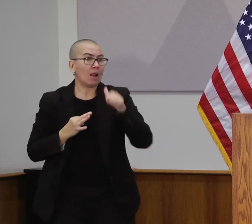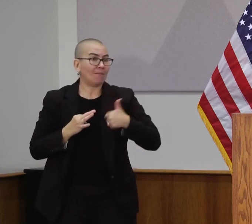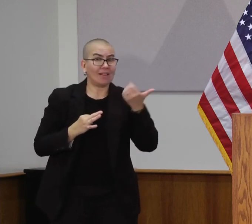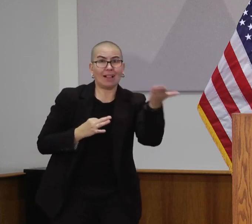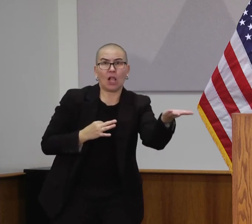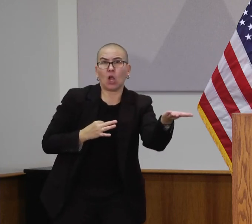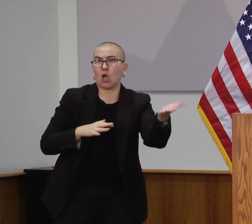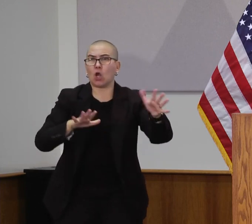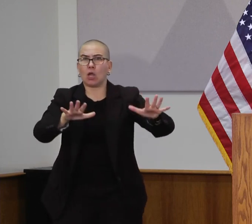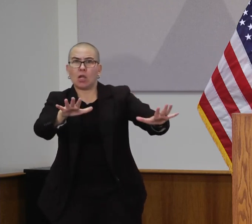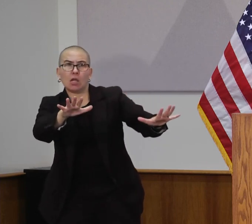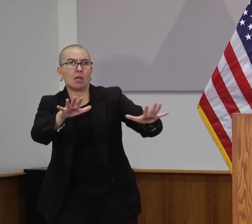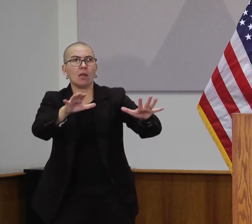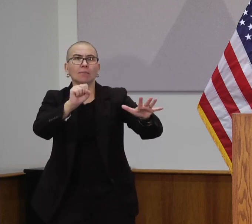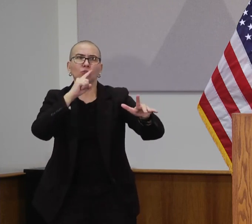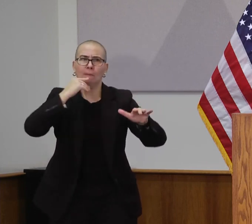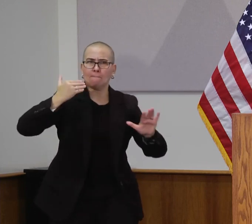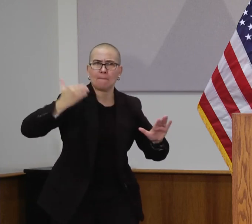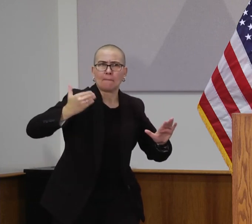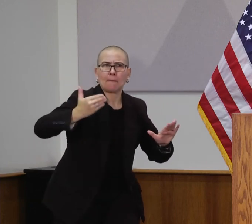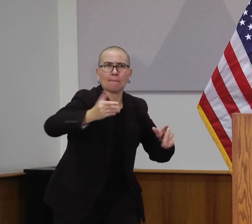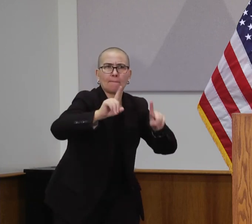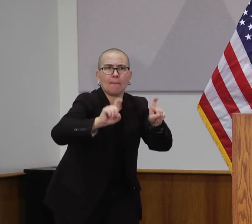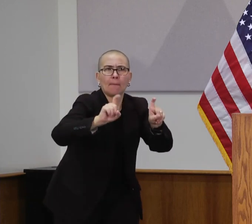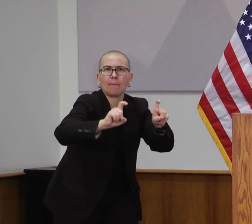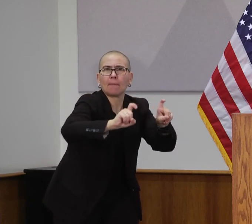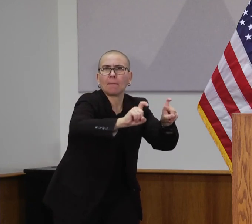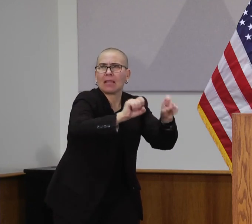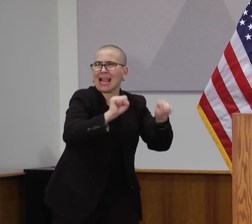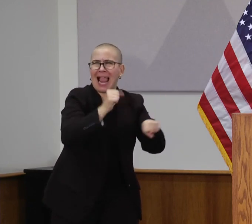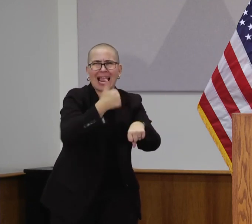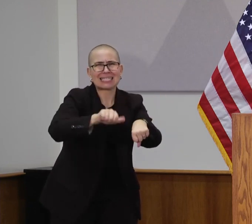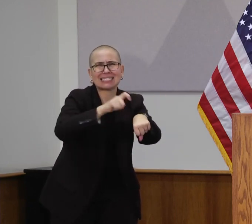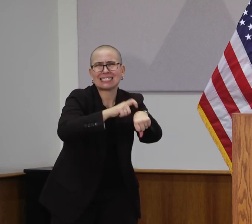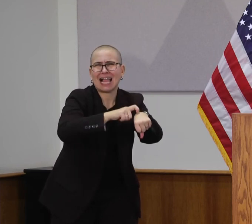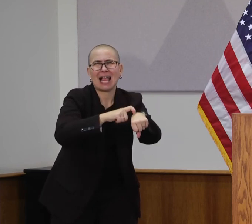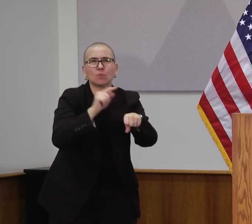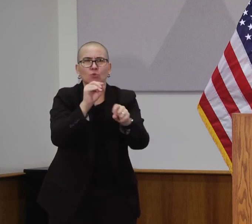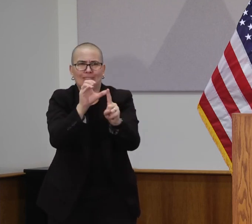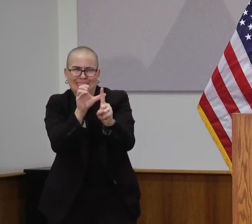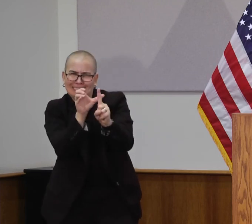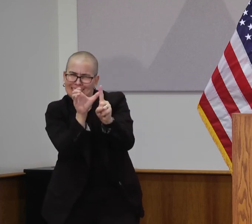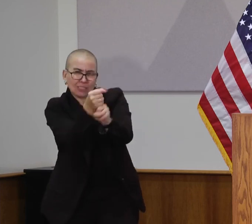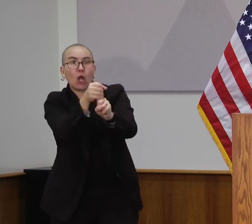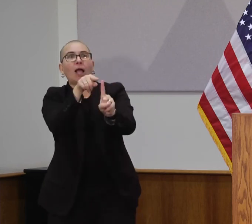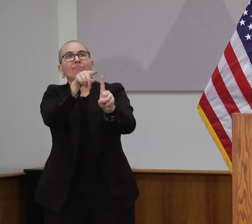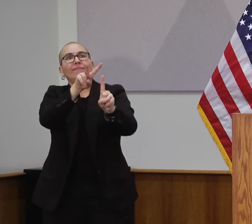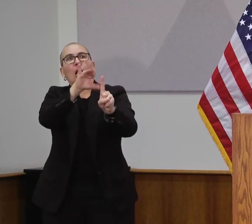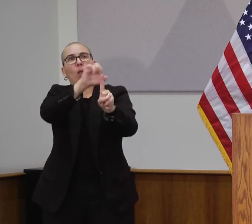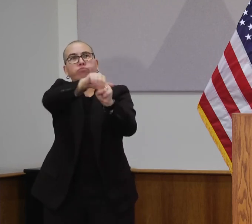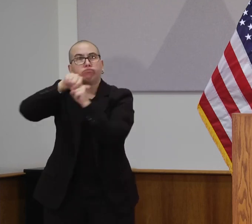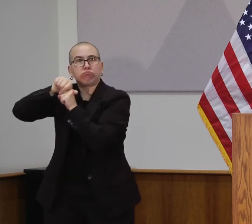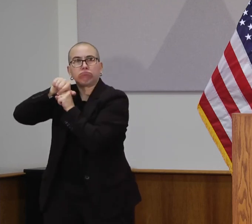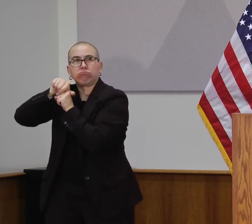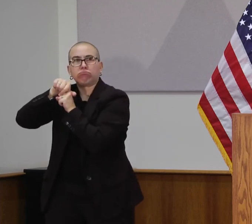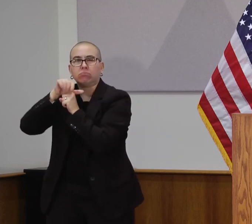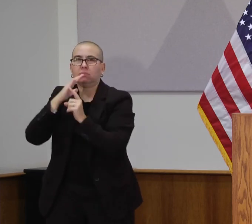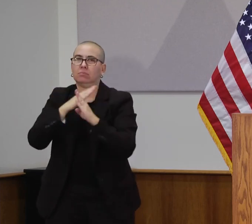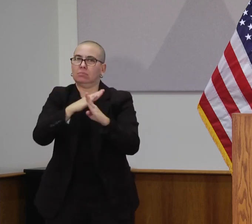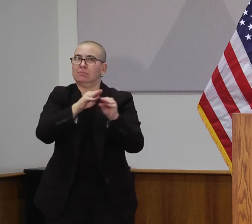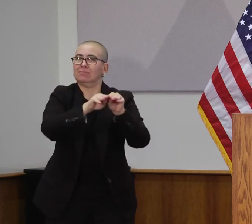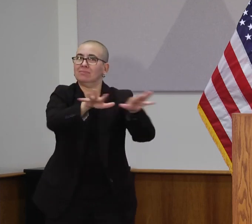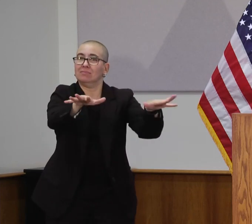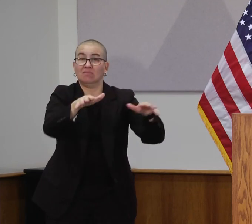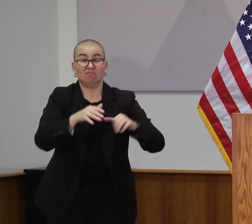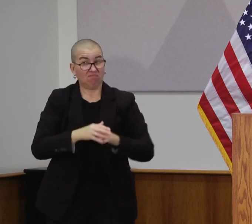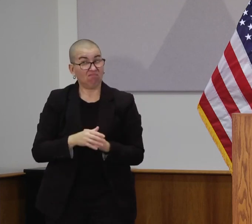frequently so that positives can be identified. All of that has been really pretty remarkably successful.